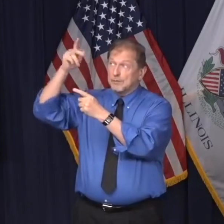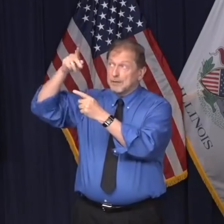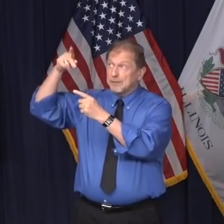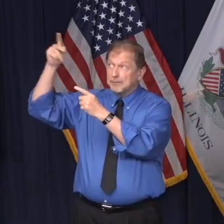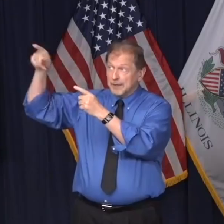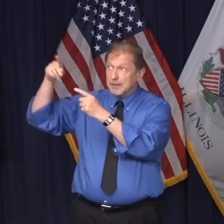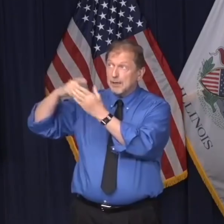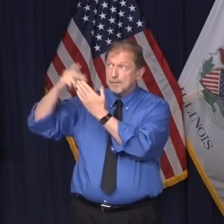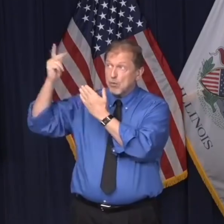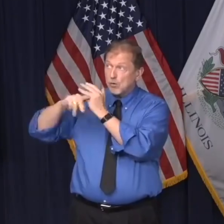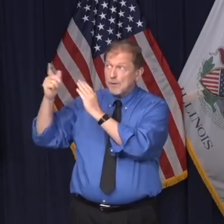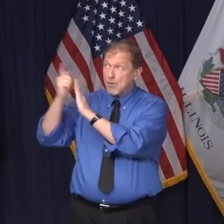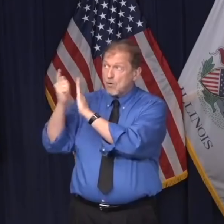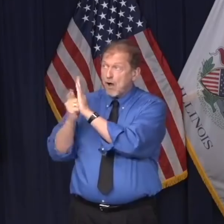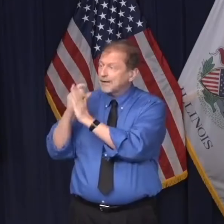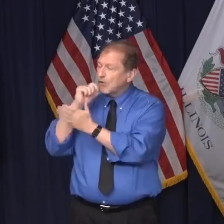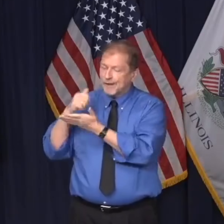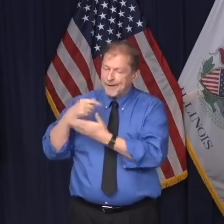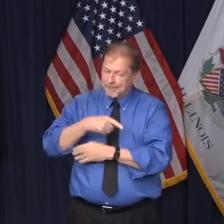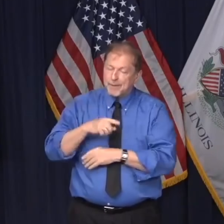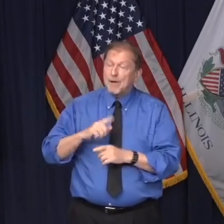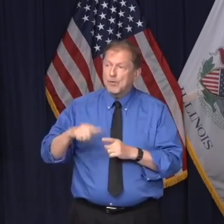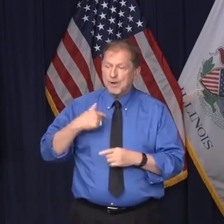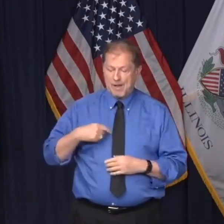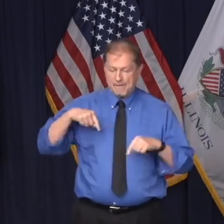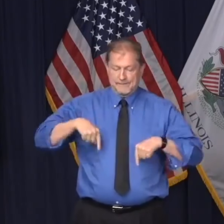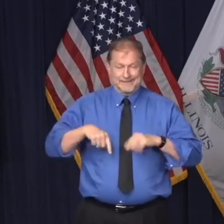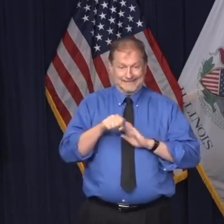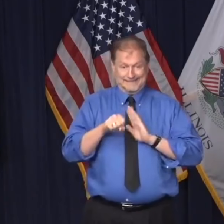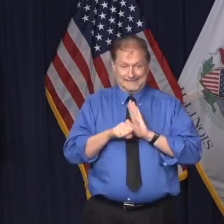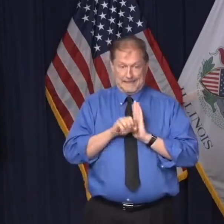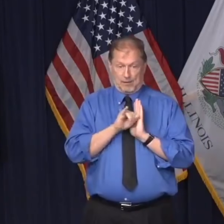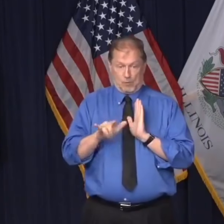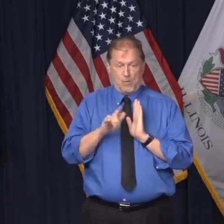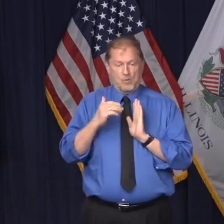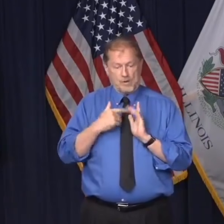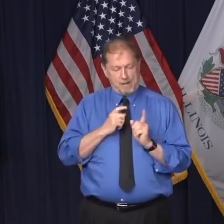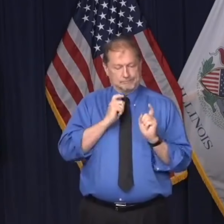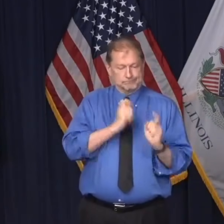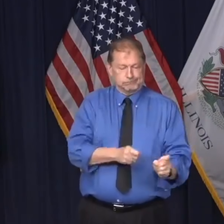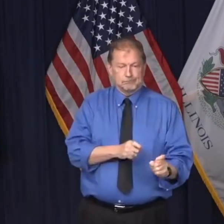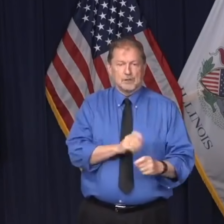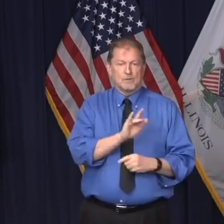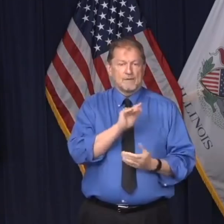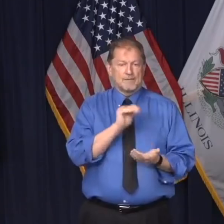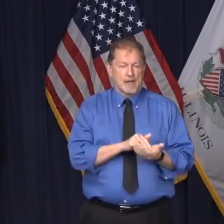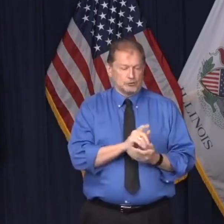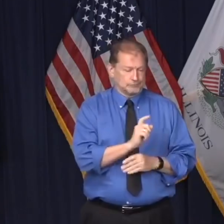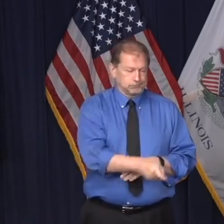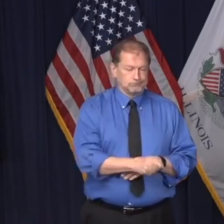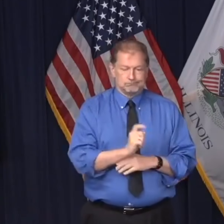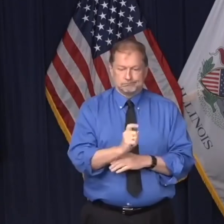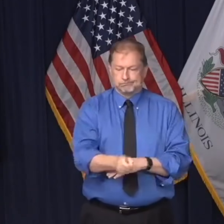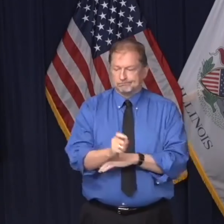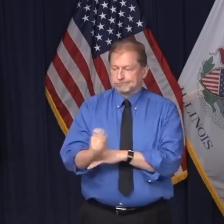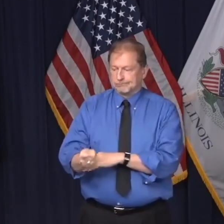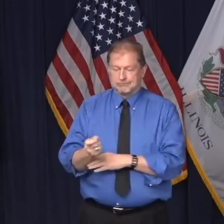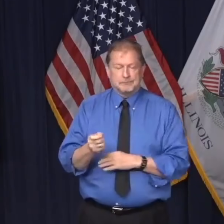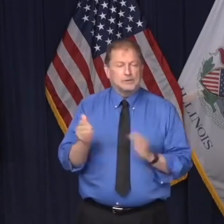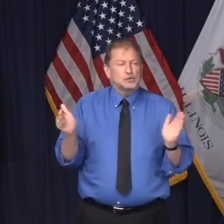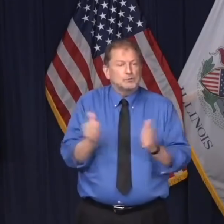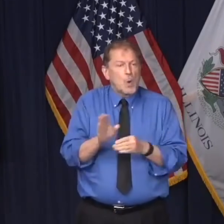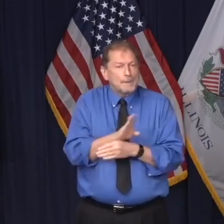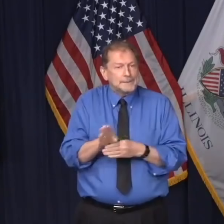for those small businesses, we created a grant program at the state level to just provide $25,000 grants to local